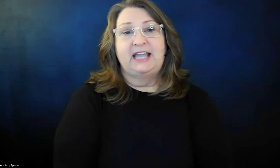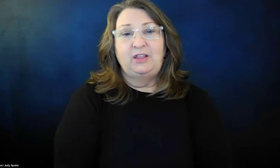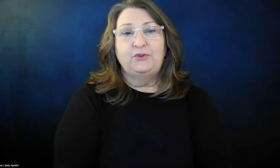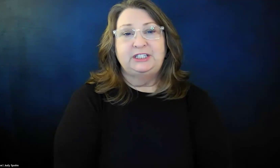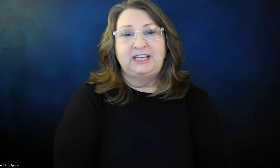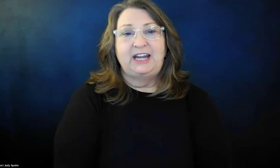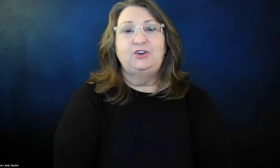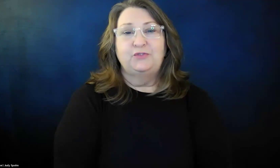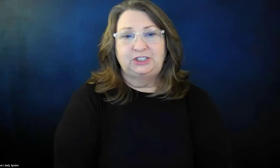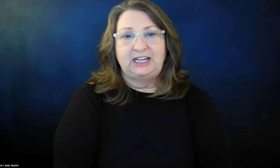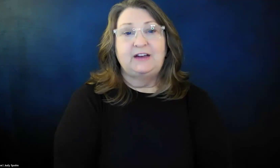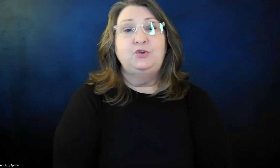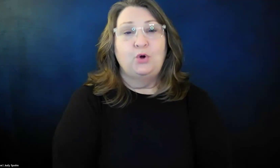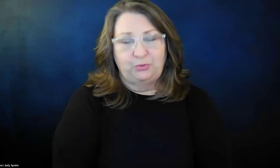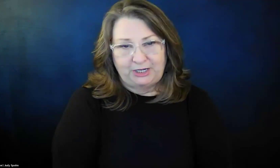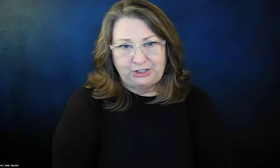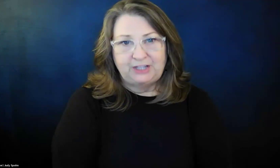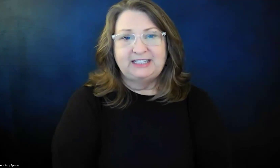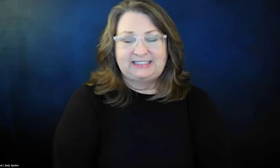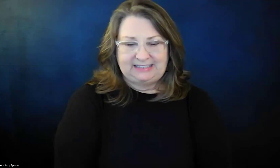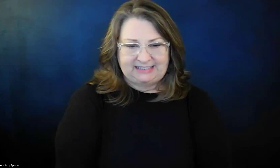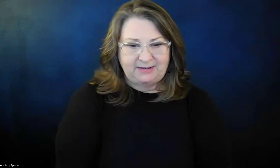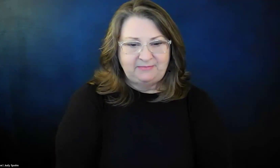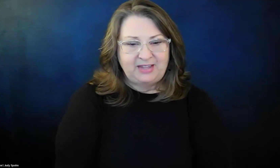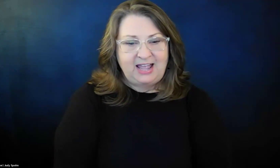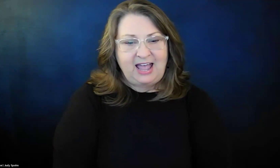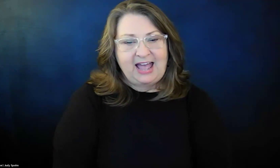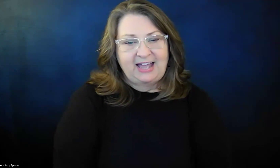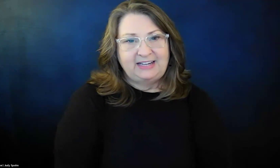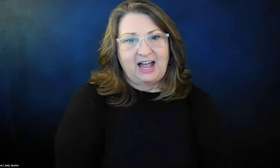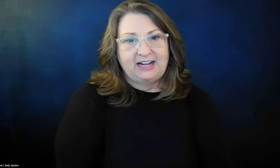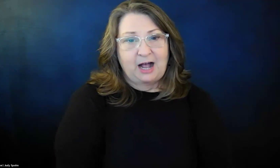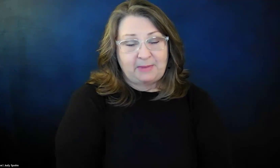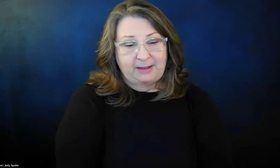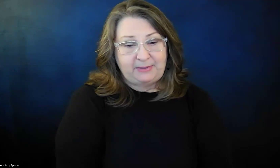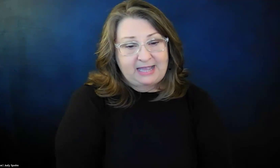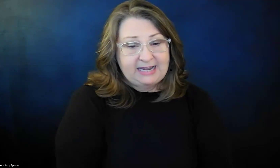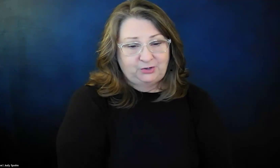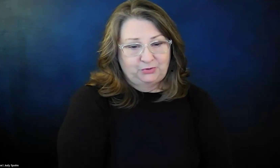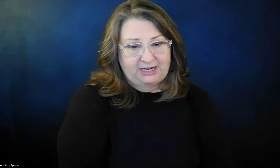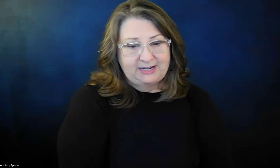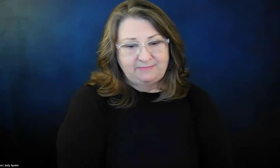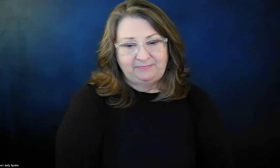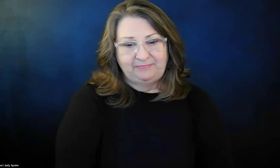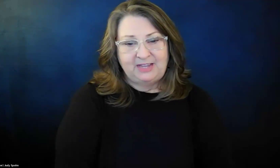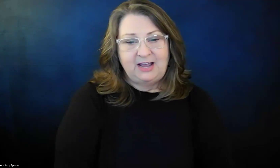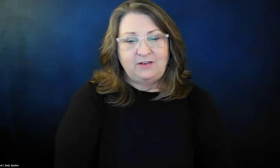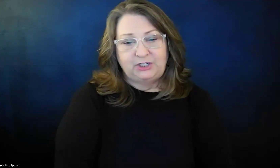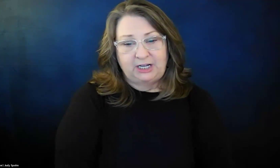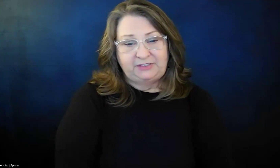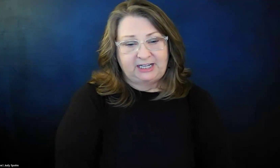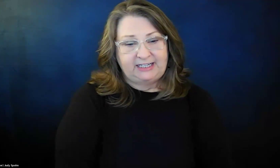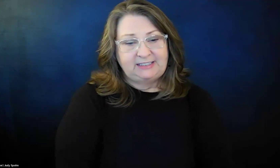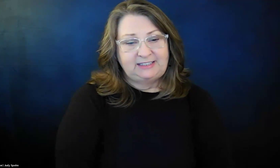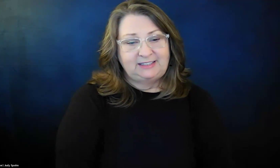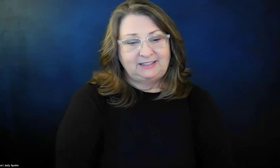it was the California State University of Northridge, that's CSUN. And I got my BA degree for